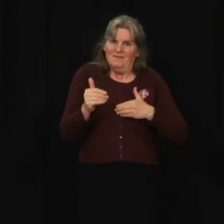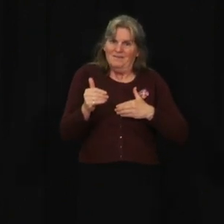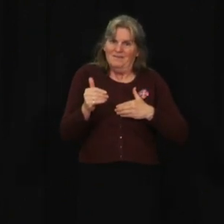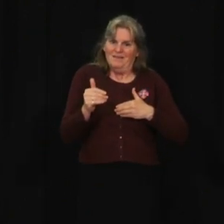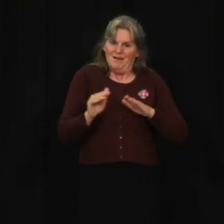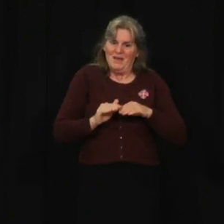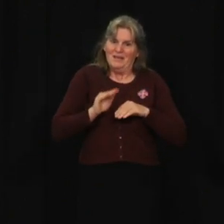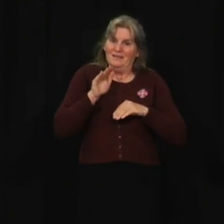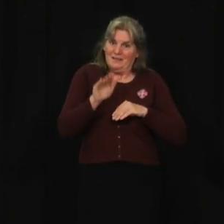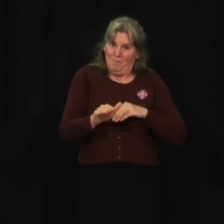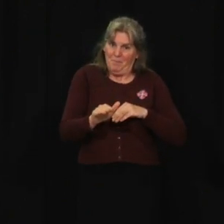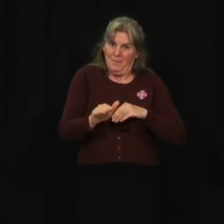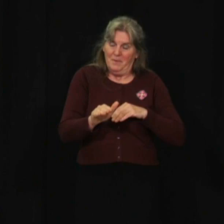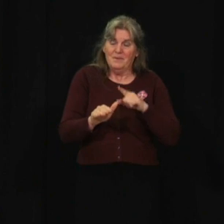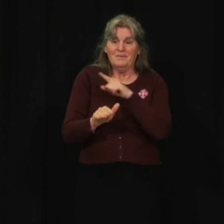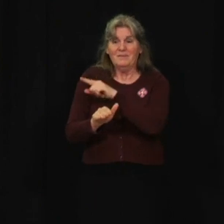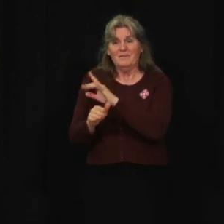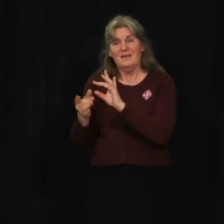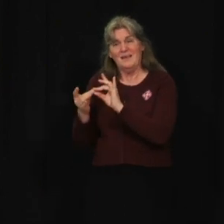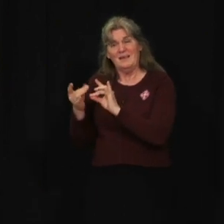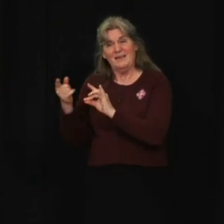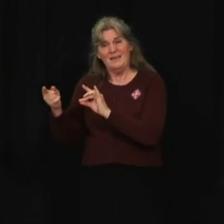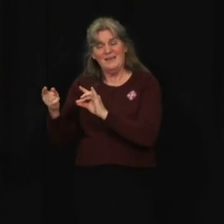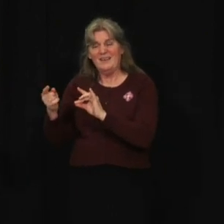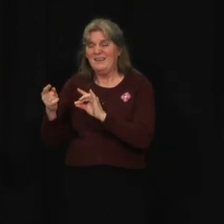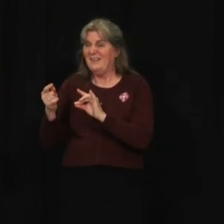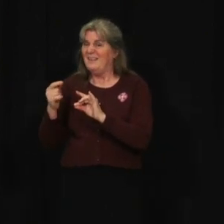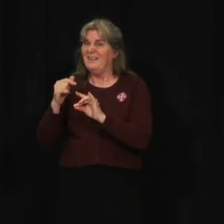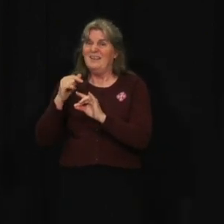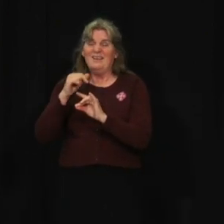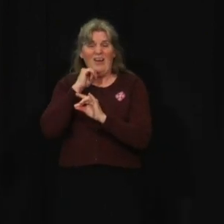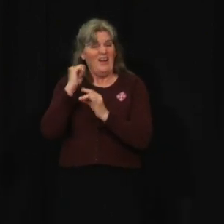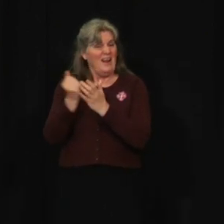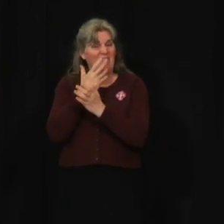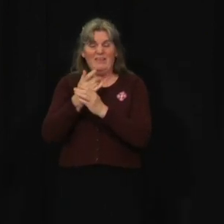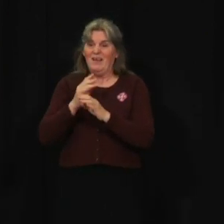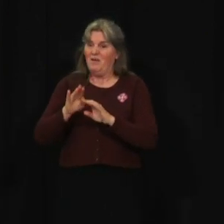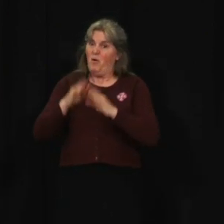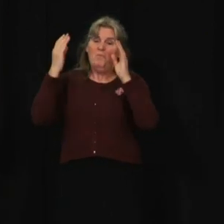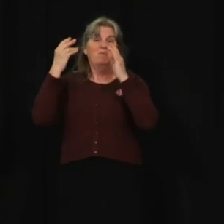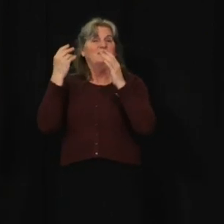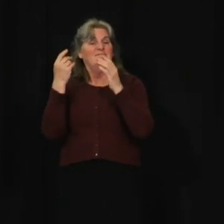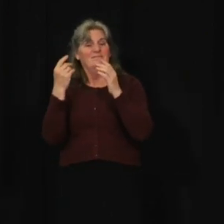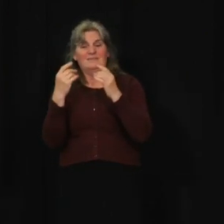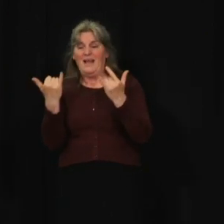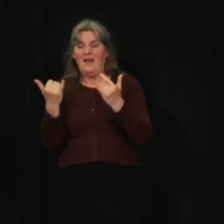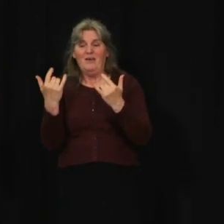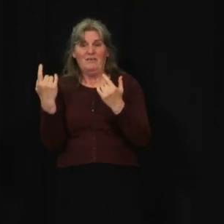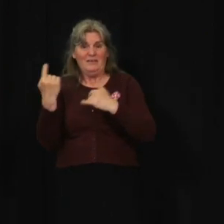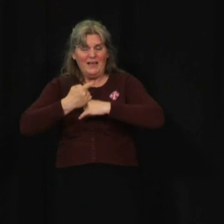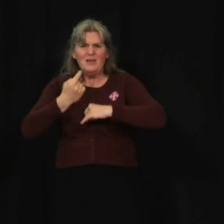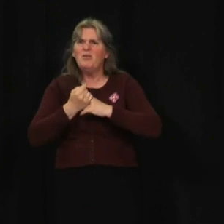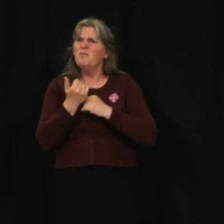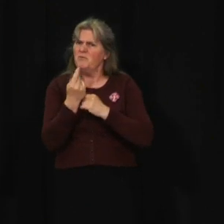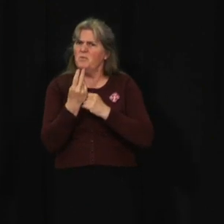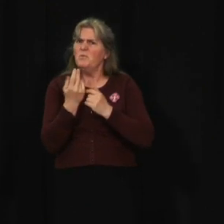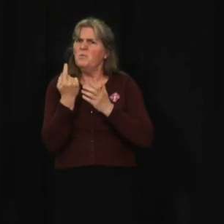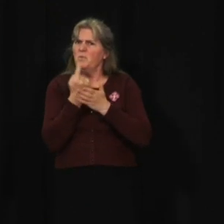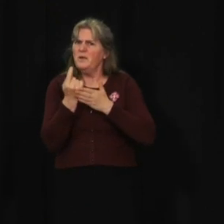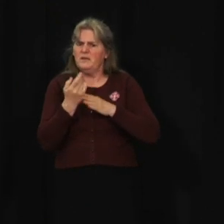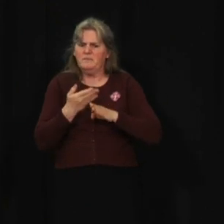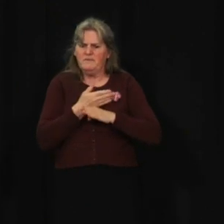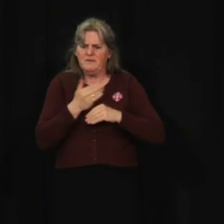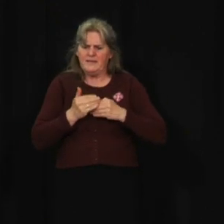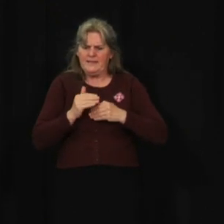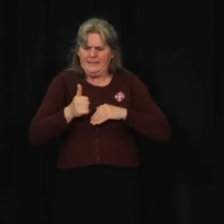It in itself, as the Premier said, is not everything happening on day one. It's going to take a couple of weeks even for